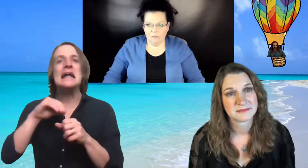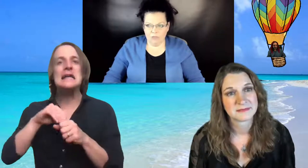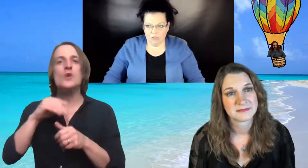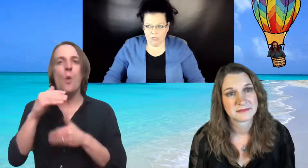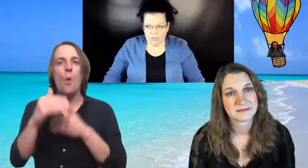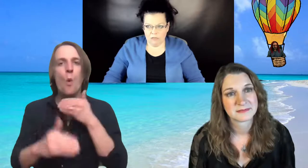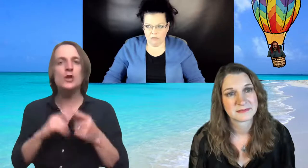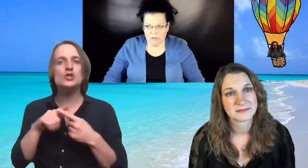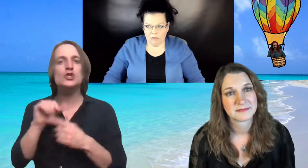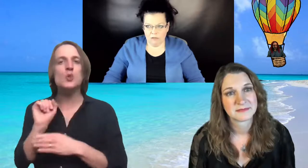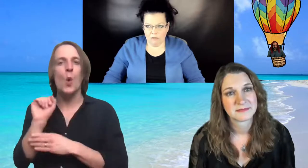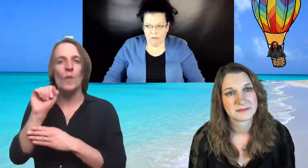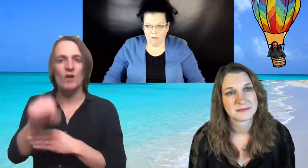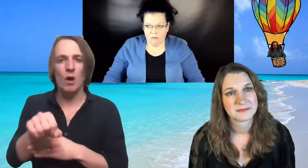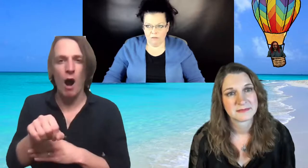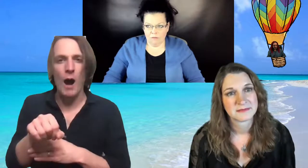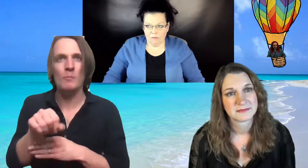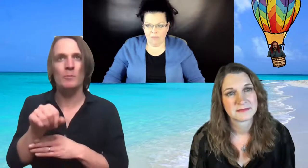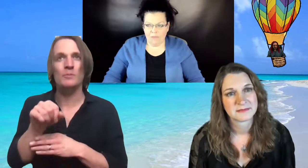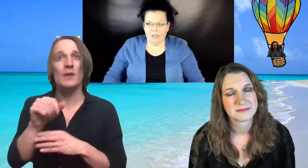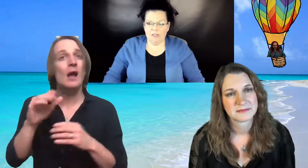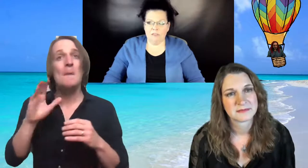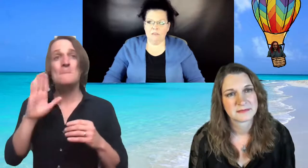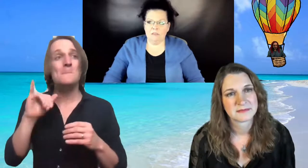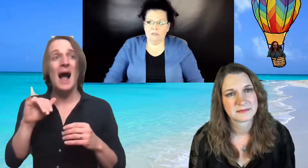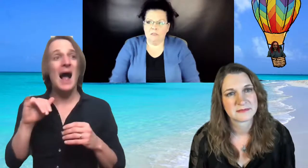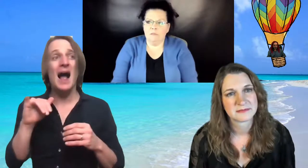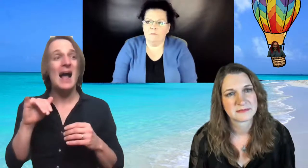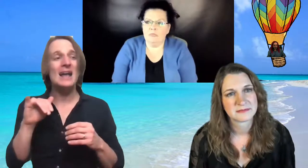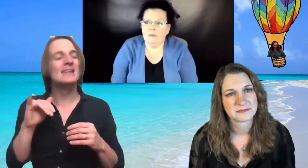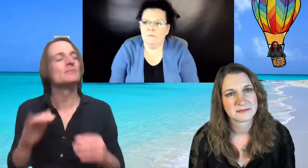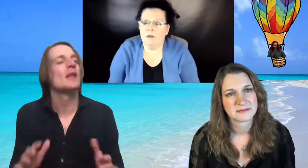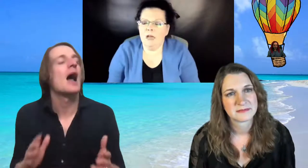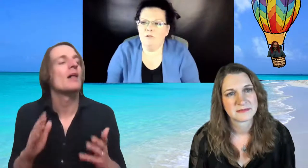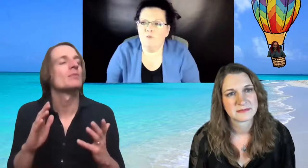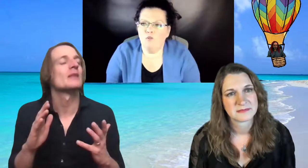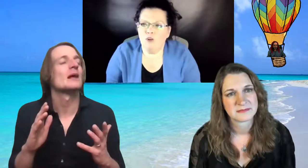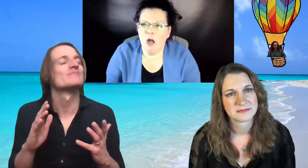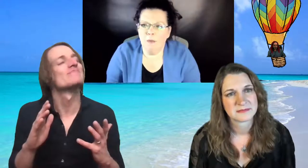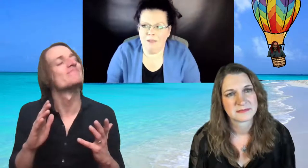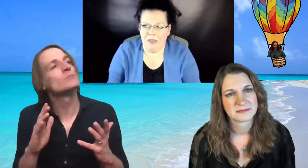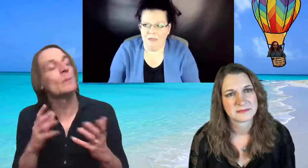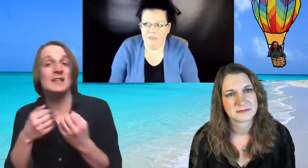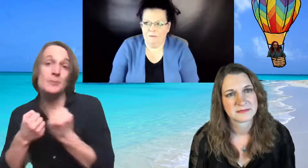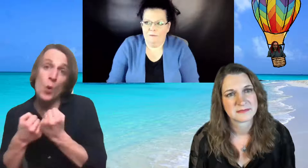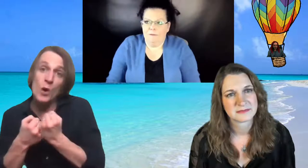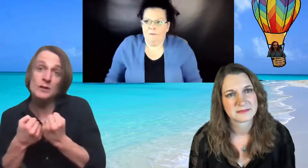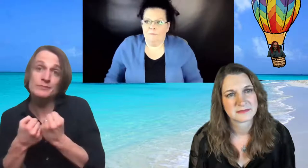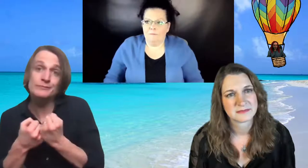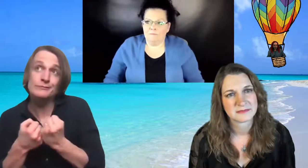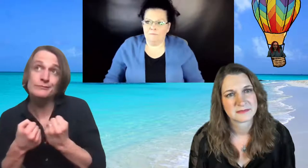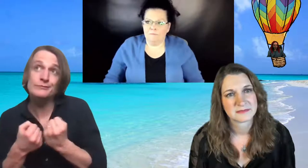feeling frustrated. And then it's the account of overcoming that